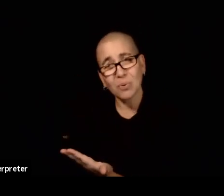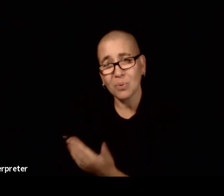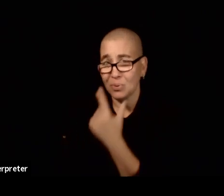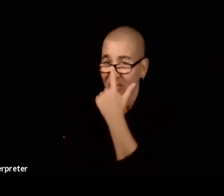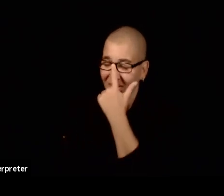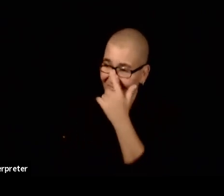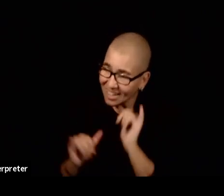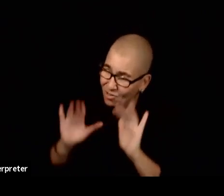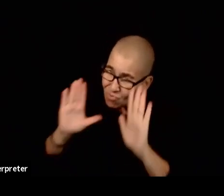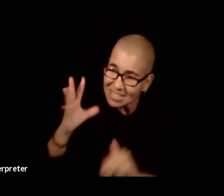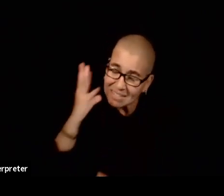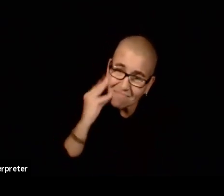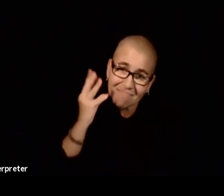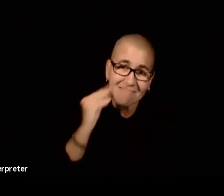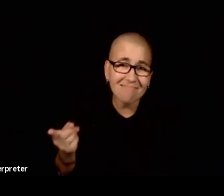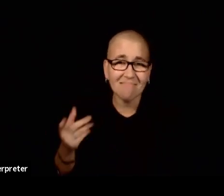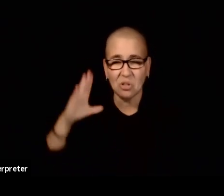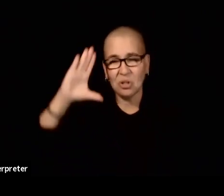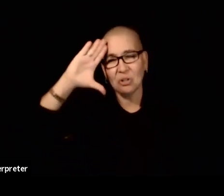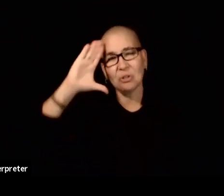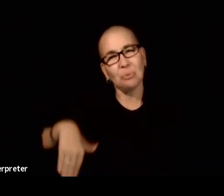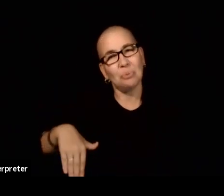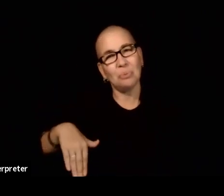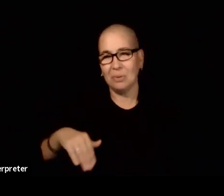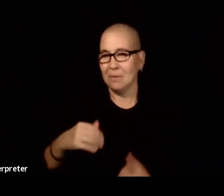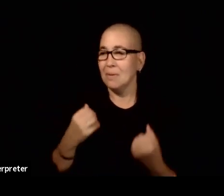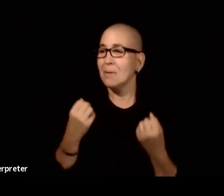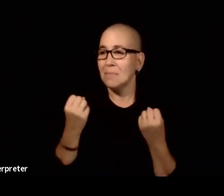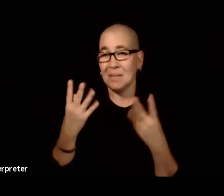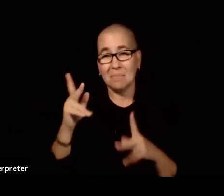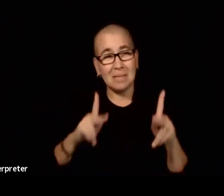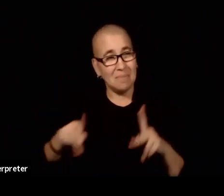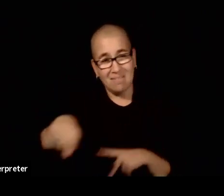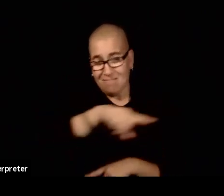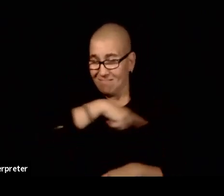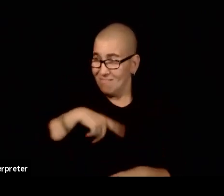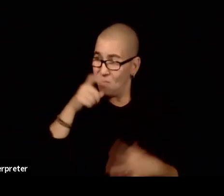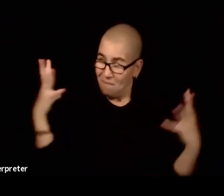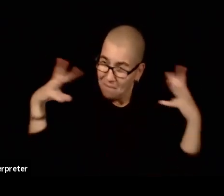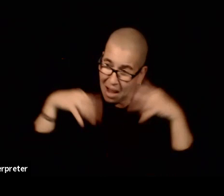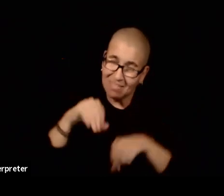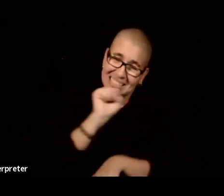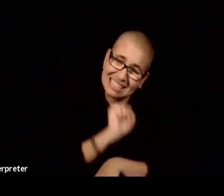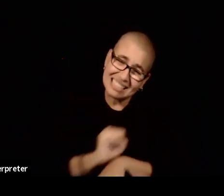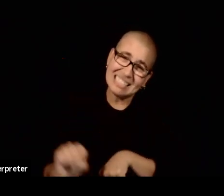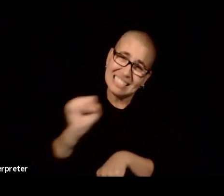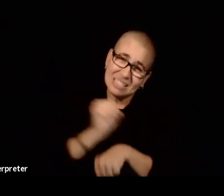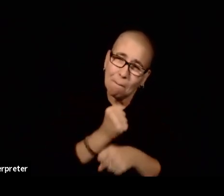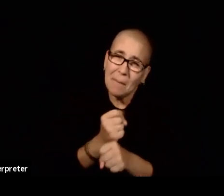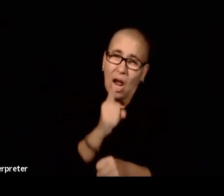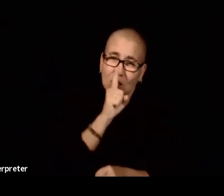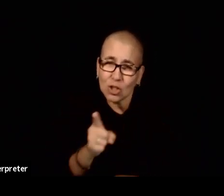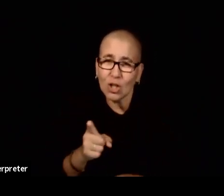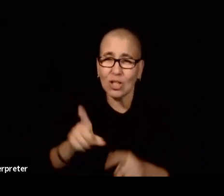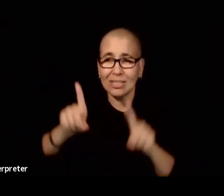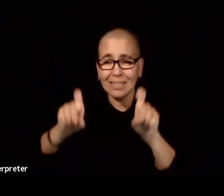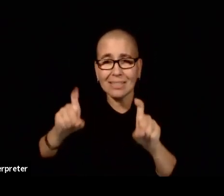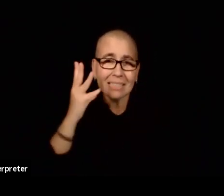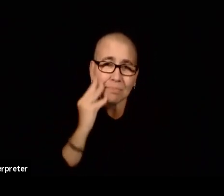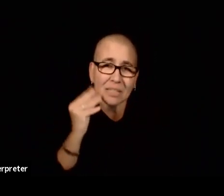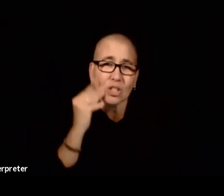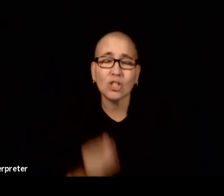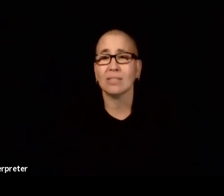folks are working hard to find the testing they need, and we know it's not always